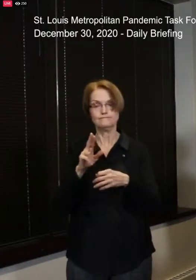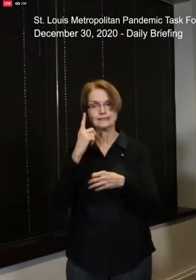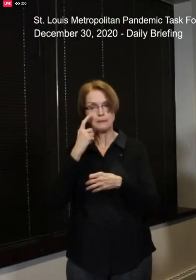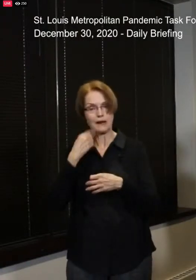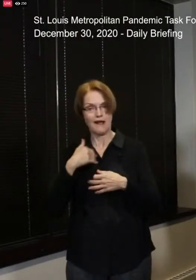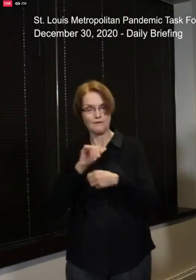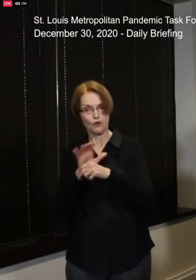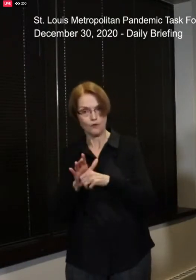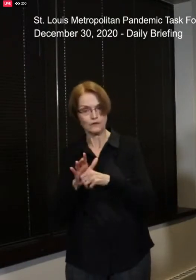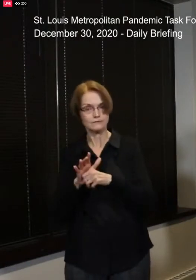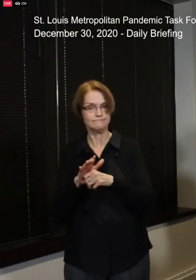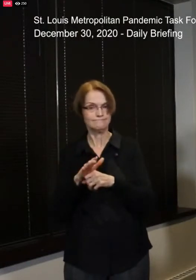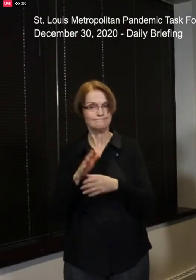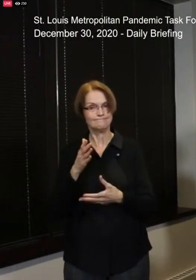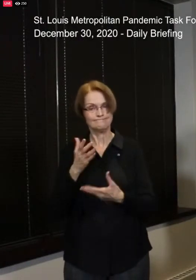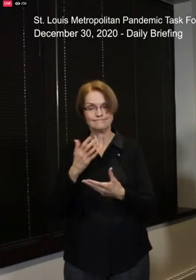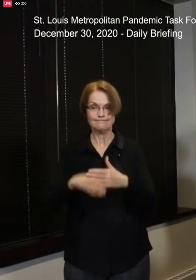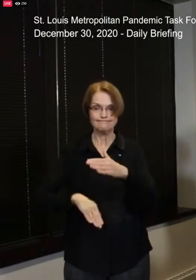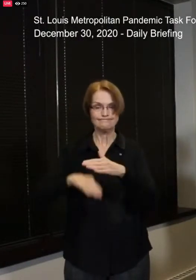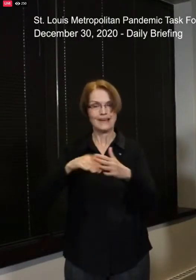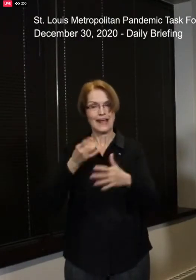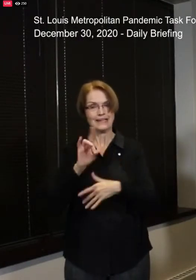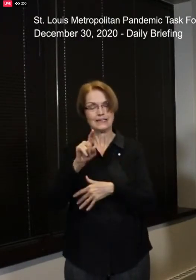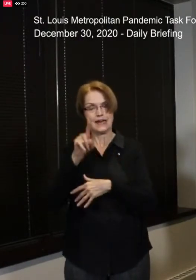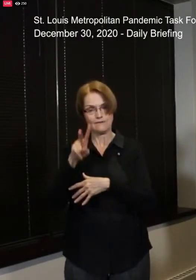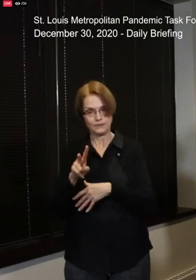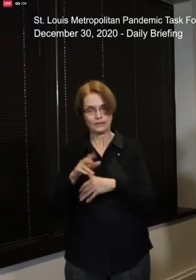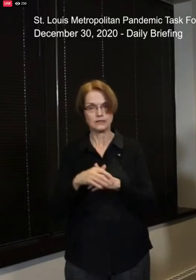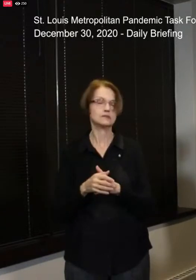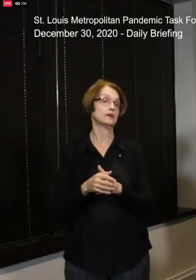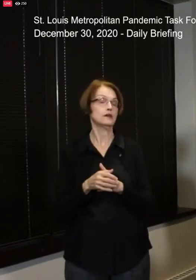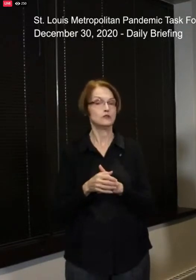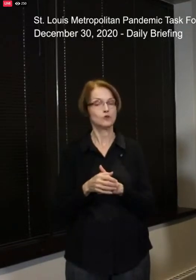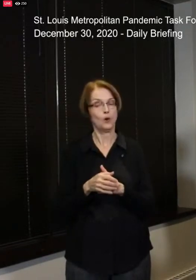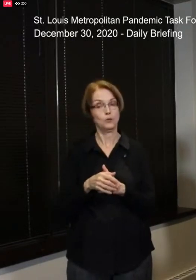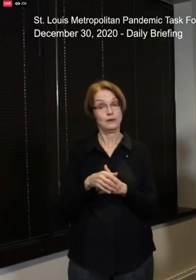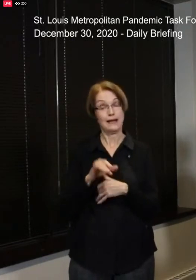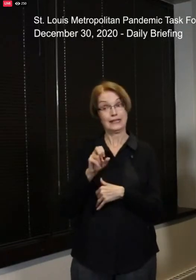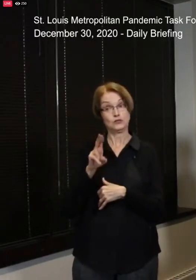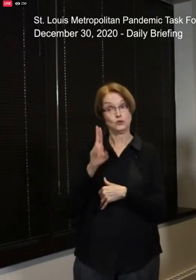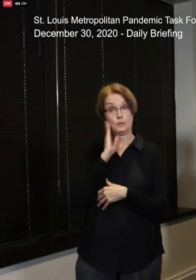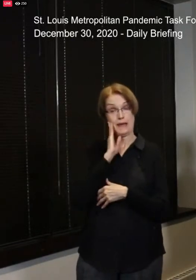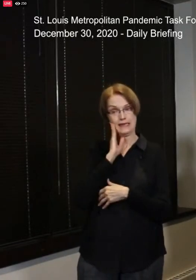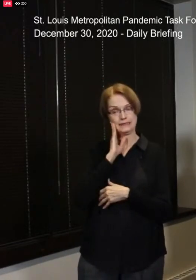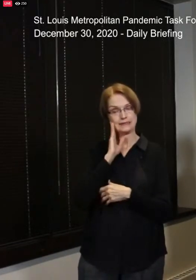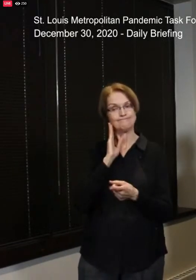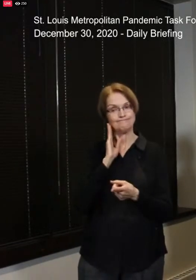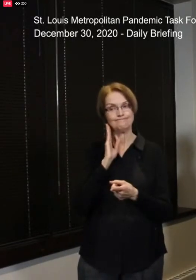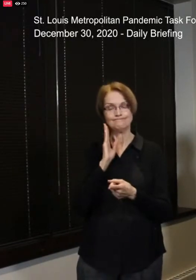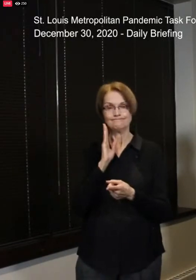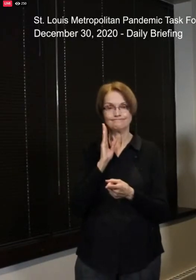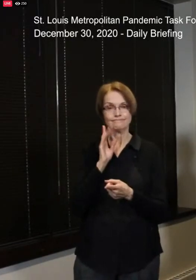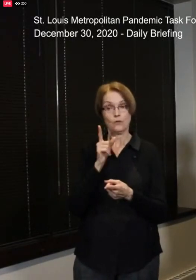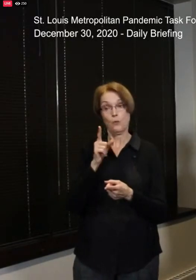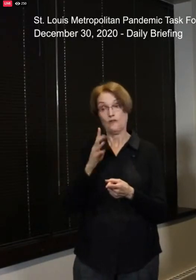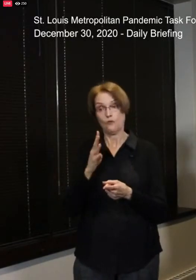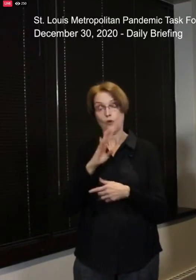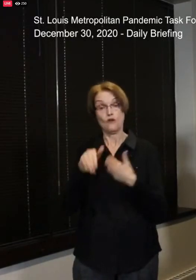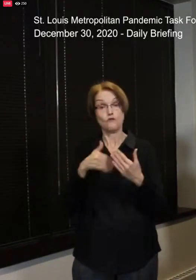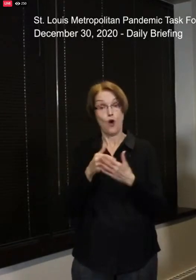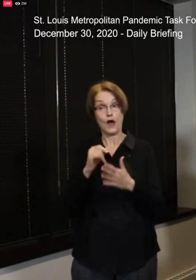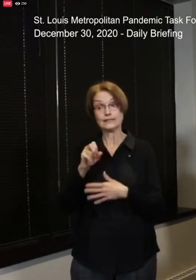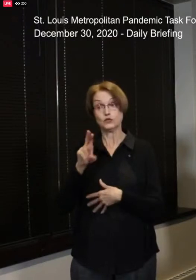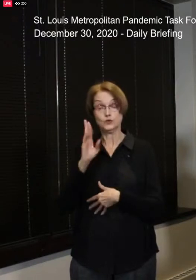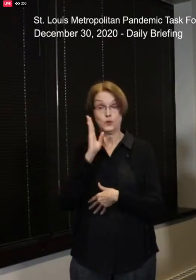that 26.5, which is our intensive care unit beds. So you can think of it as 1/4 of all of our intensive